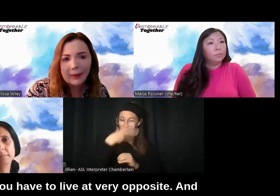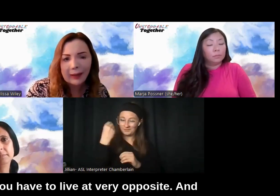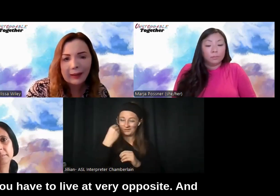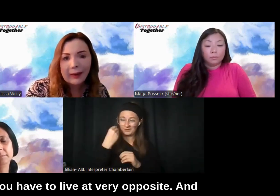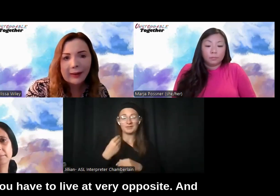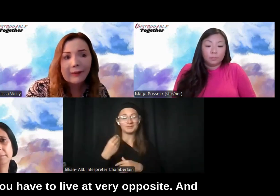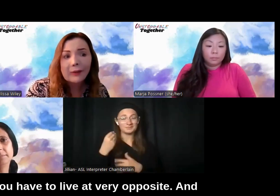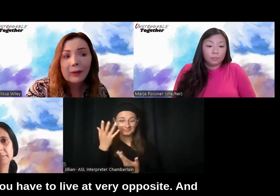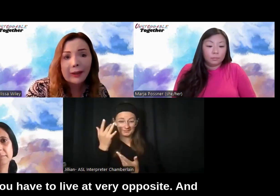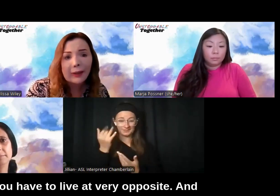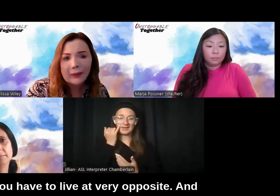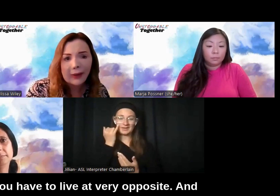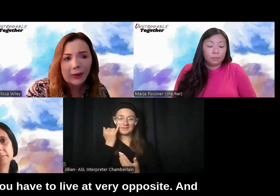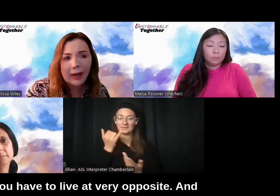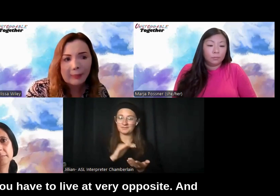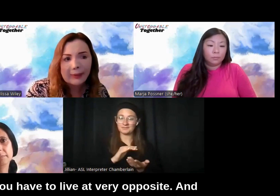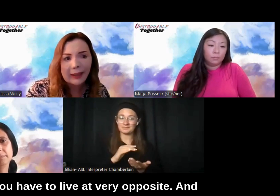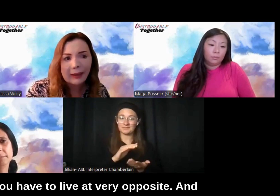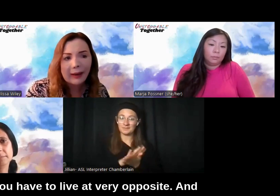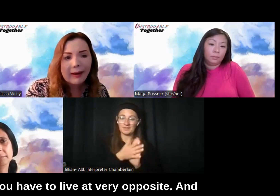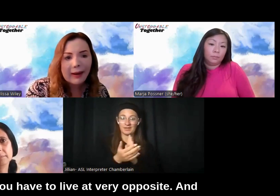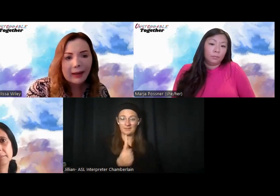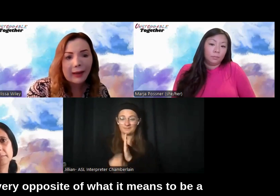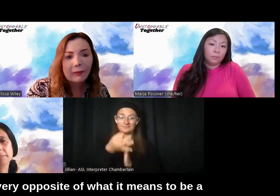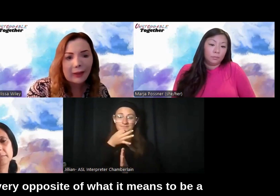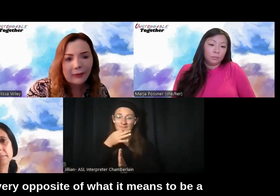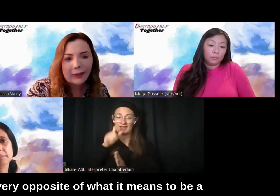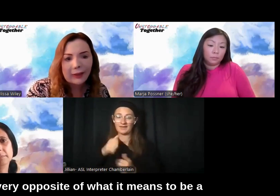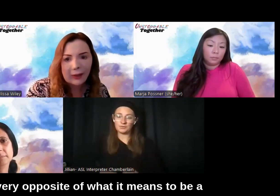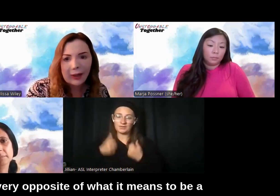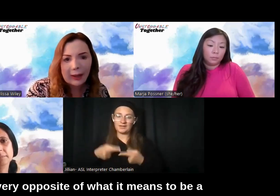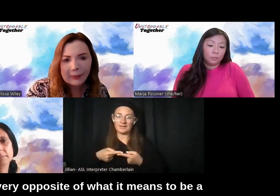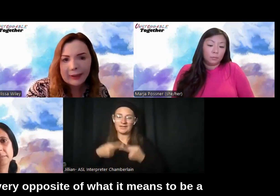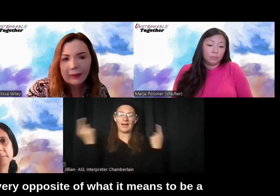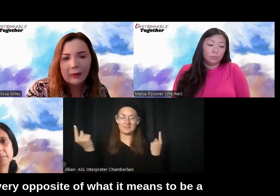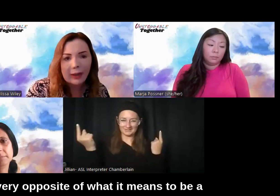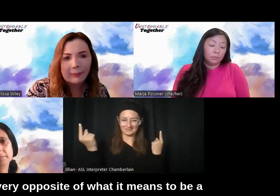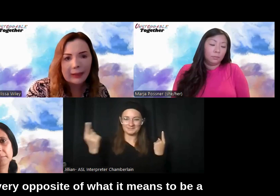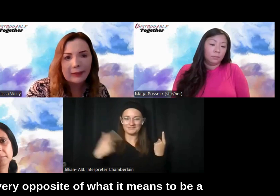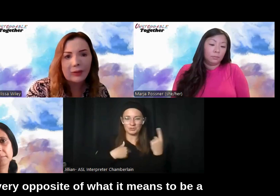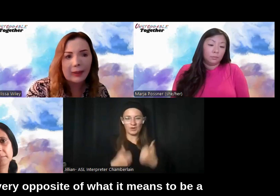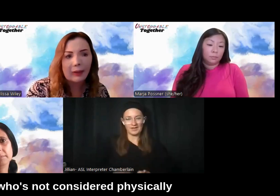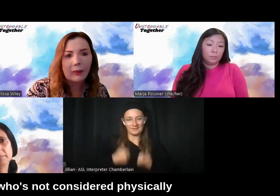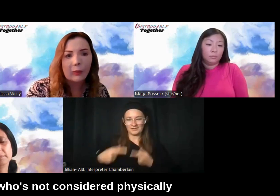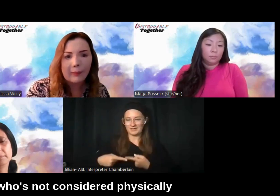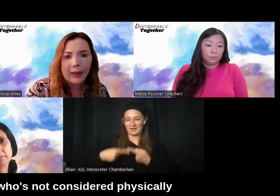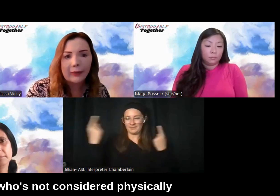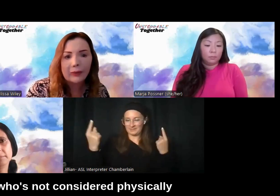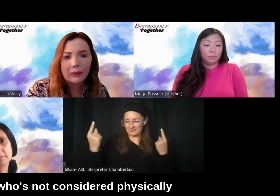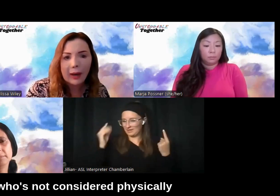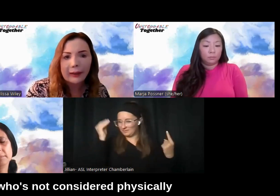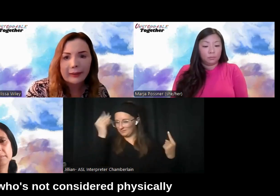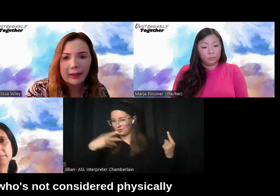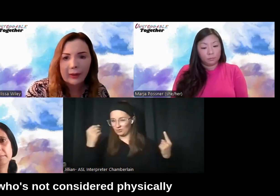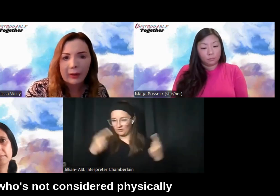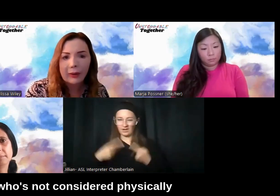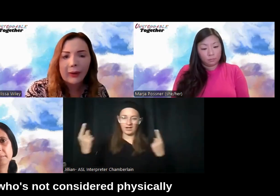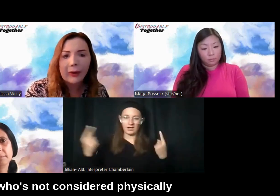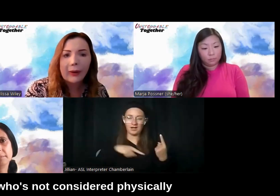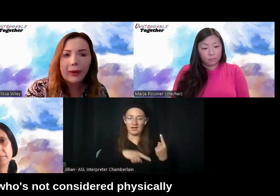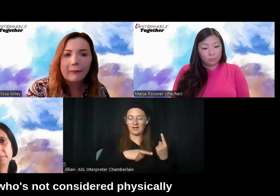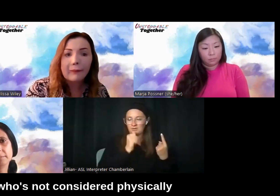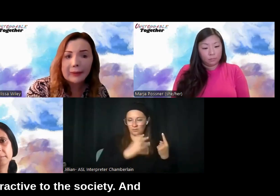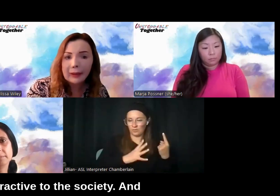on something, you have to live at its very opposite. And I've lived at the very opposite of what it means to be a woman who's not